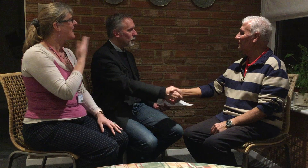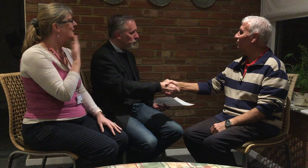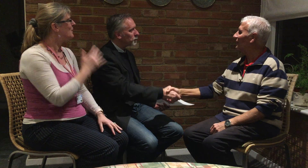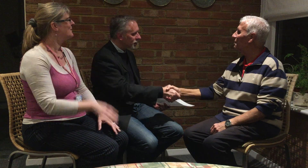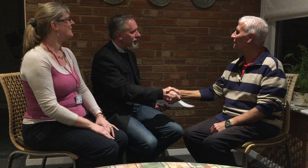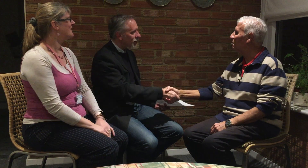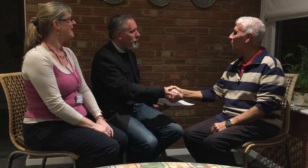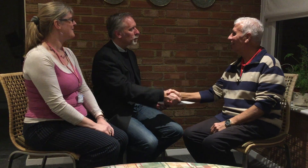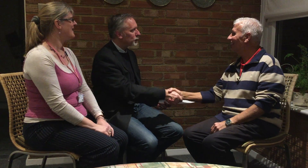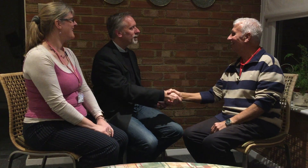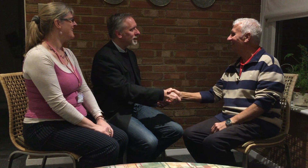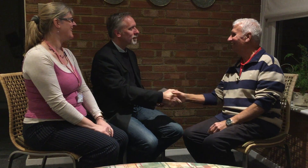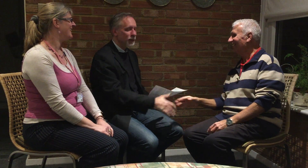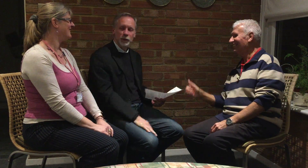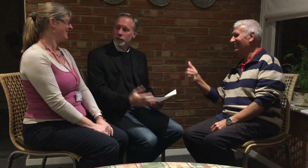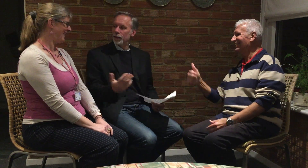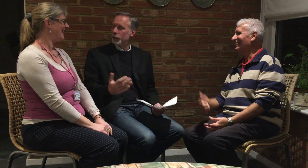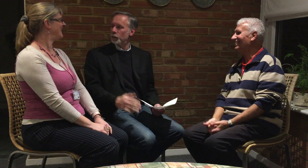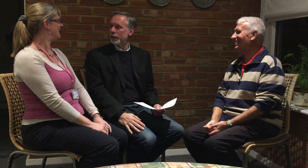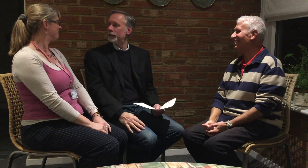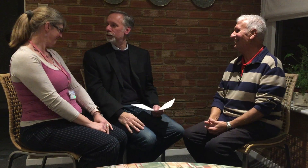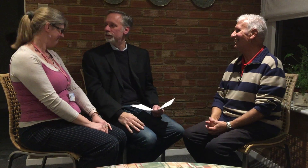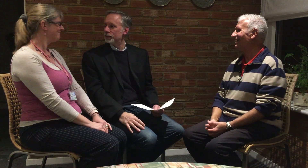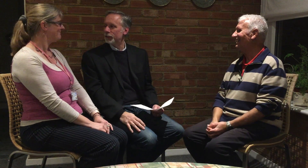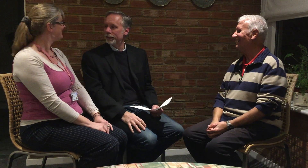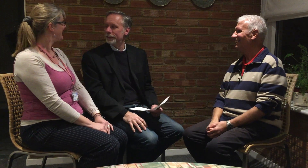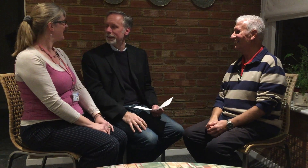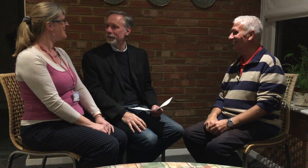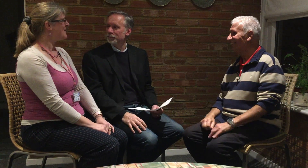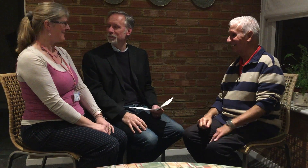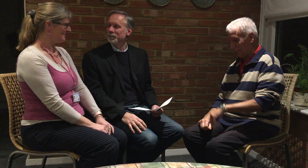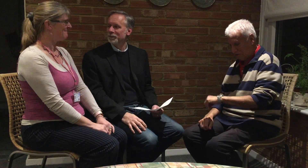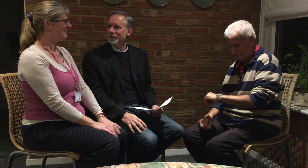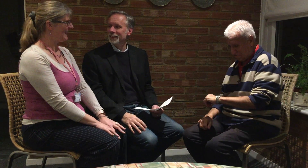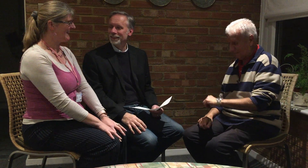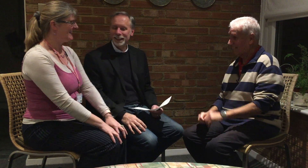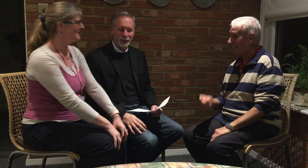Neville. Okay, I appreciate thank it. you. Thank you. And thank you, Annie, for signing today. You're welcome. Thank you.